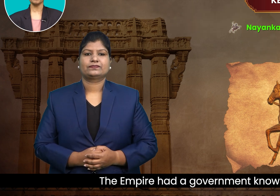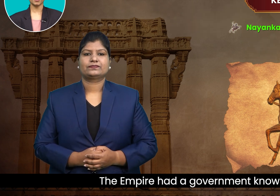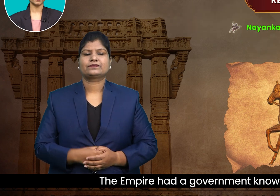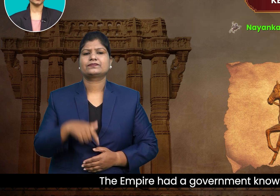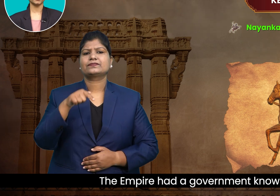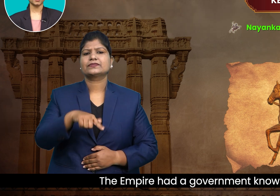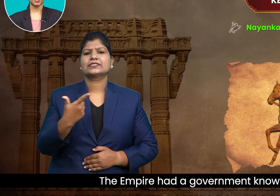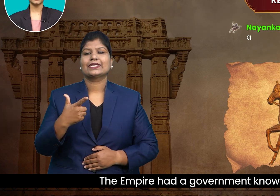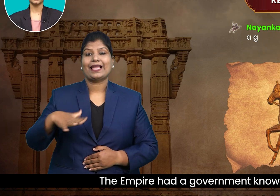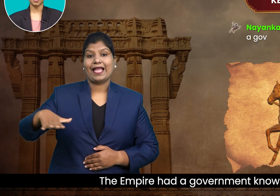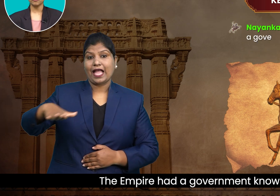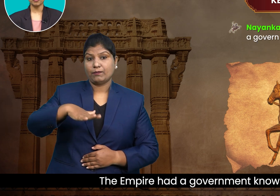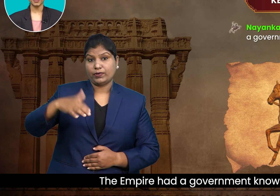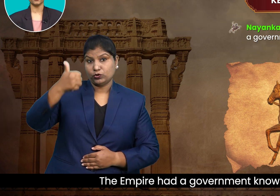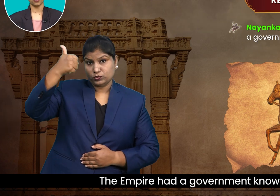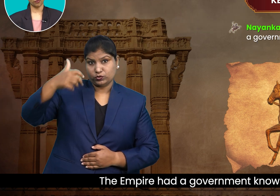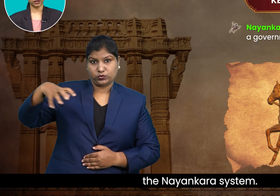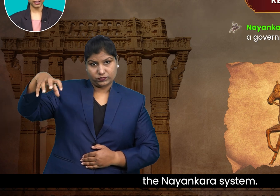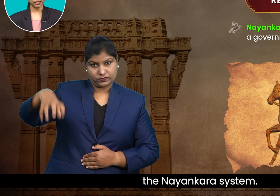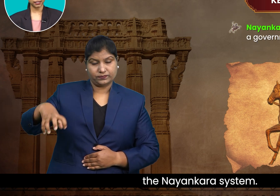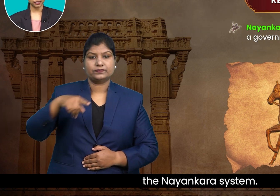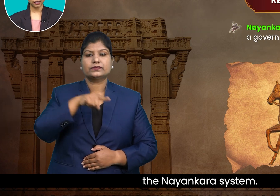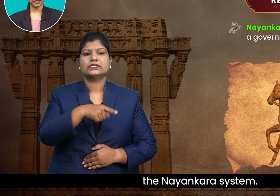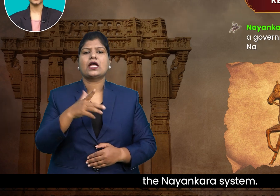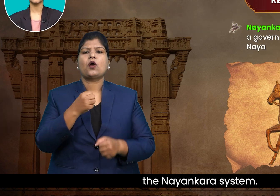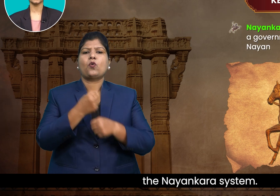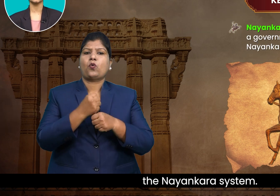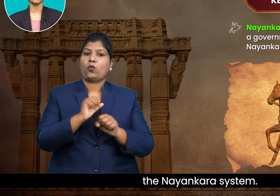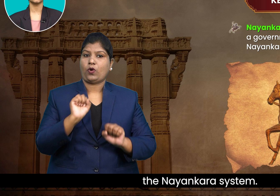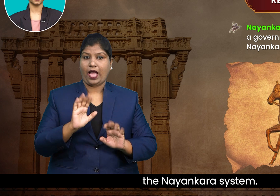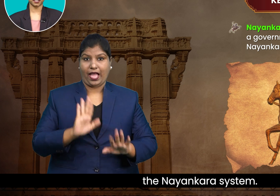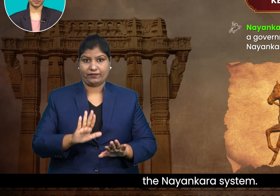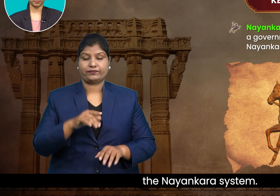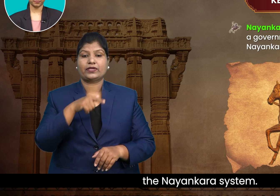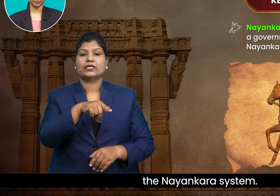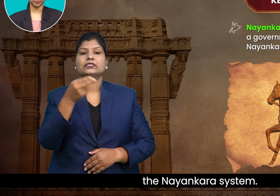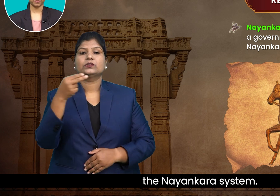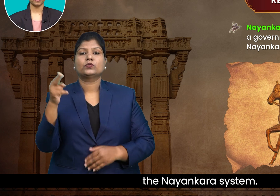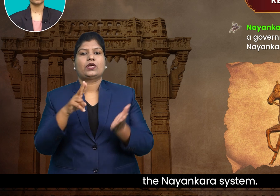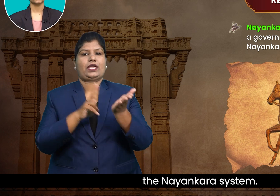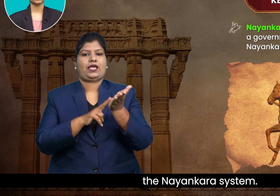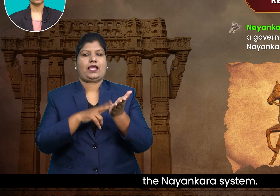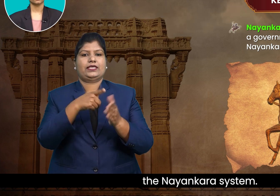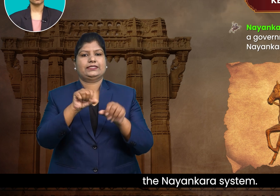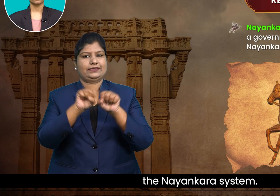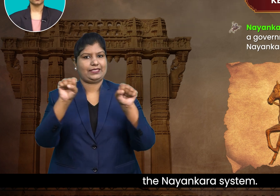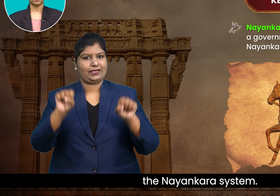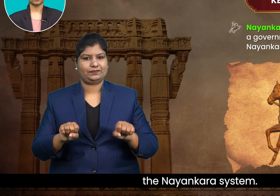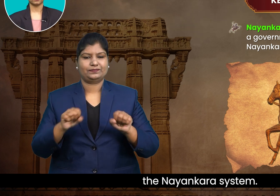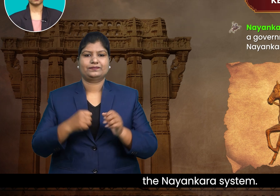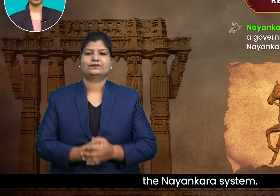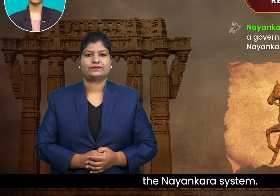The empire had a government known as the Nayankara system.